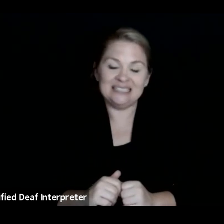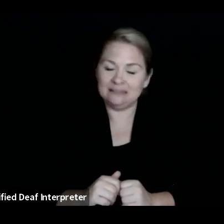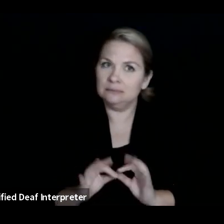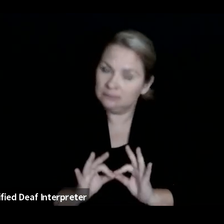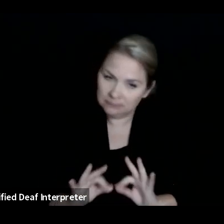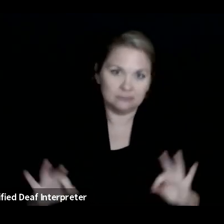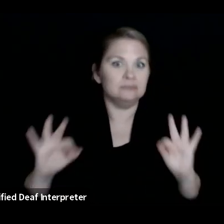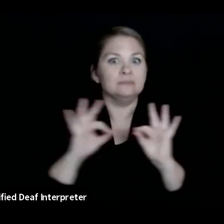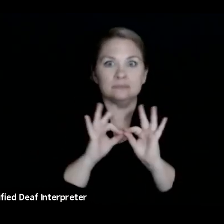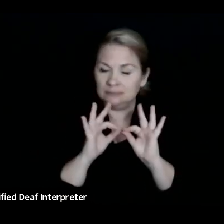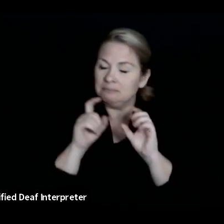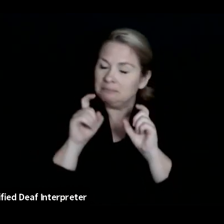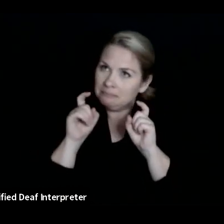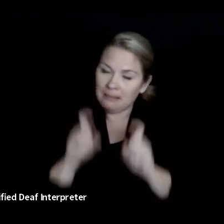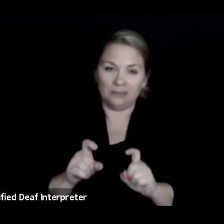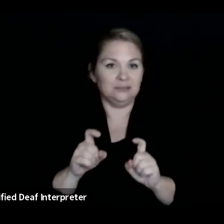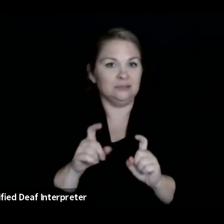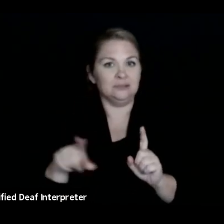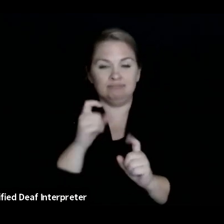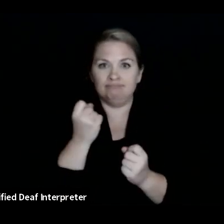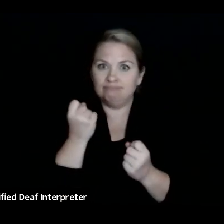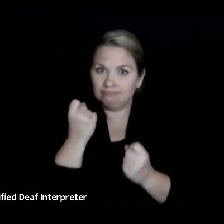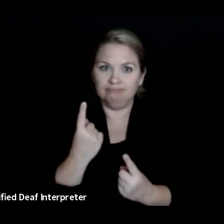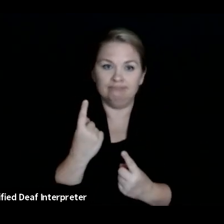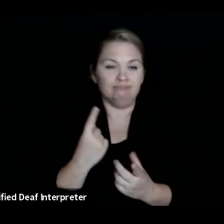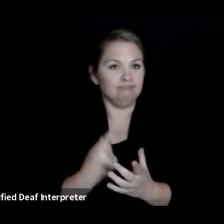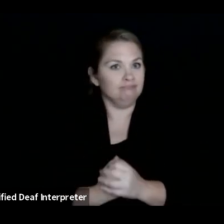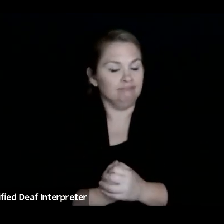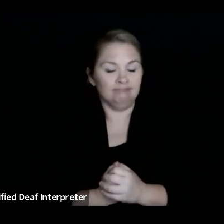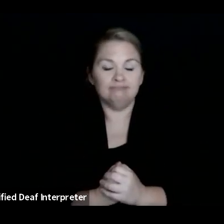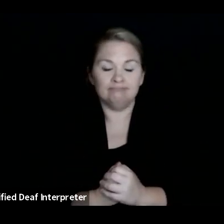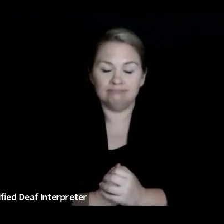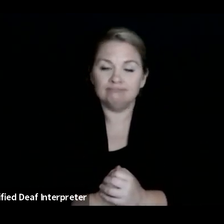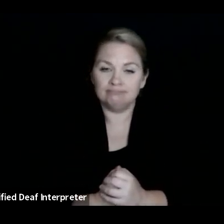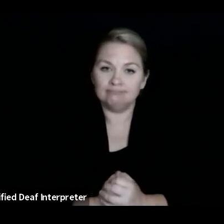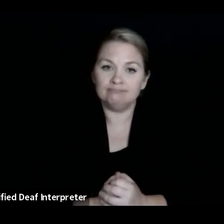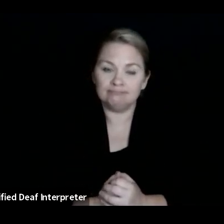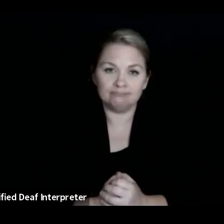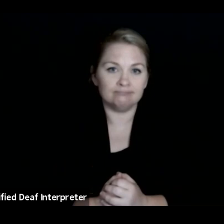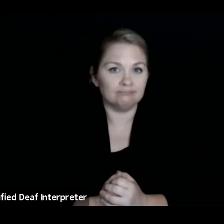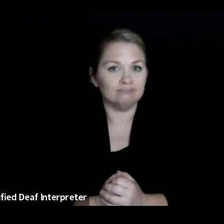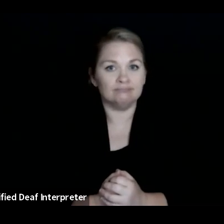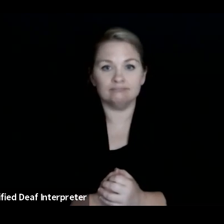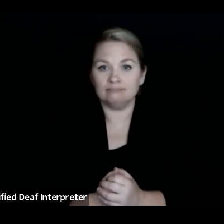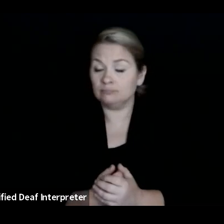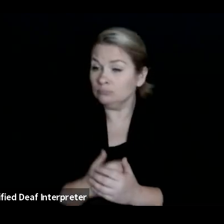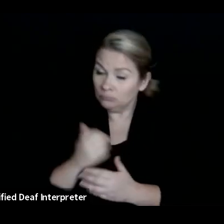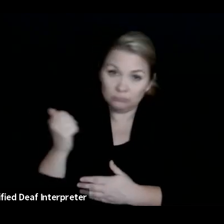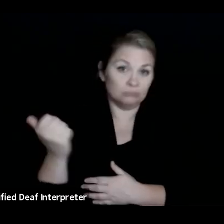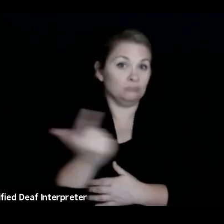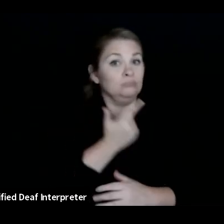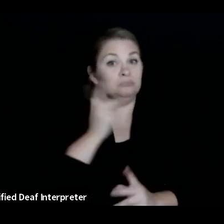how important that is for us in Minnesota to get this under control.